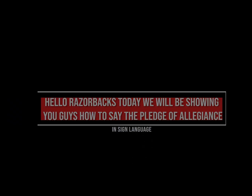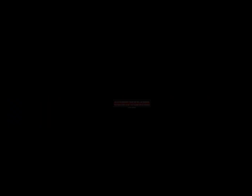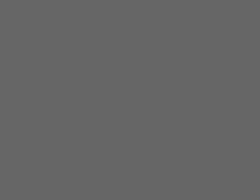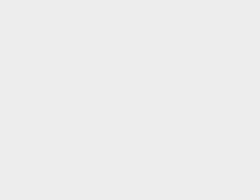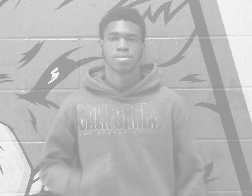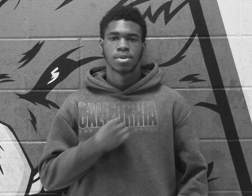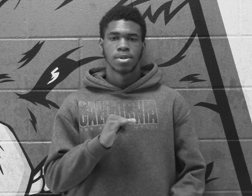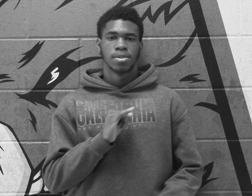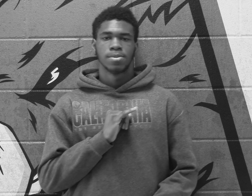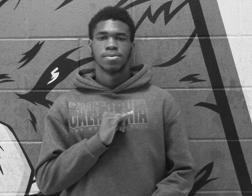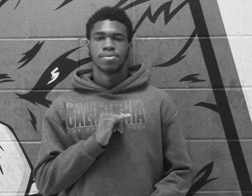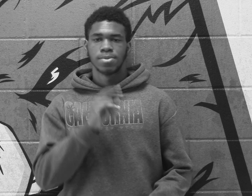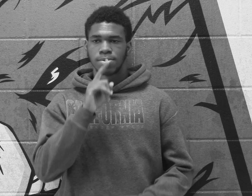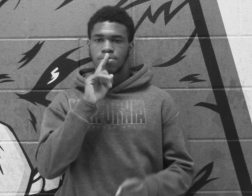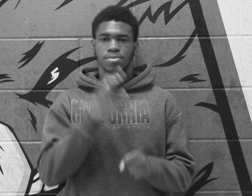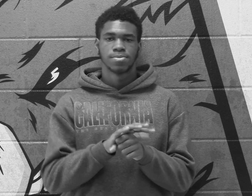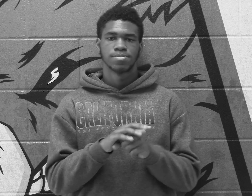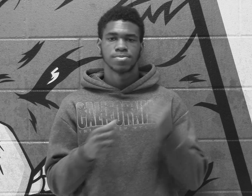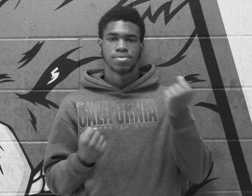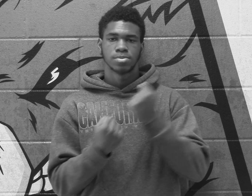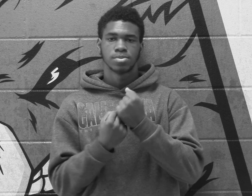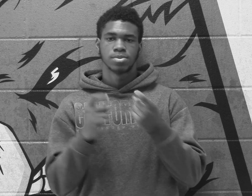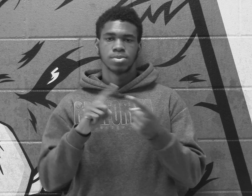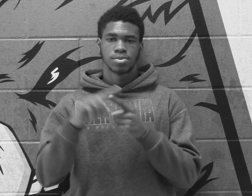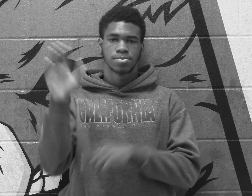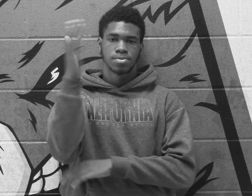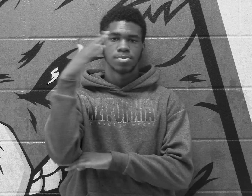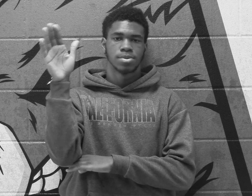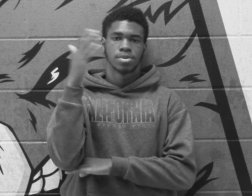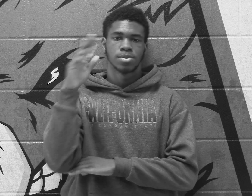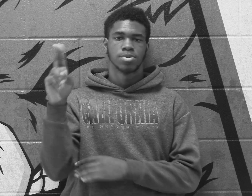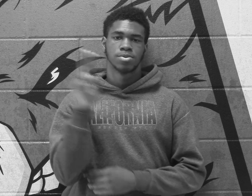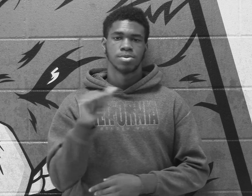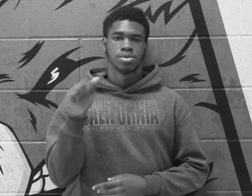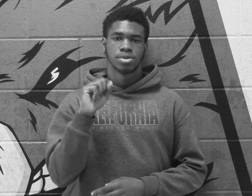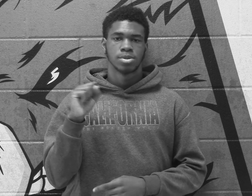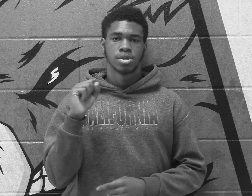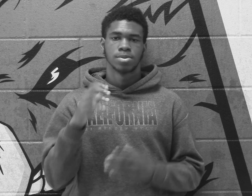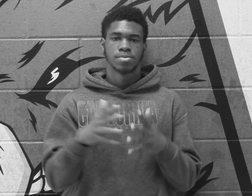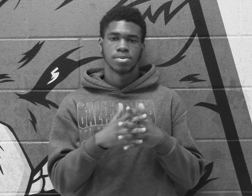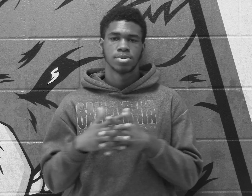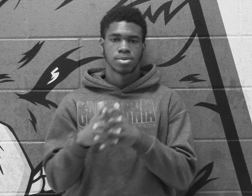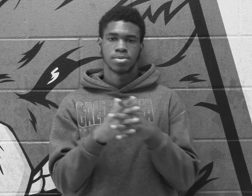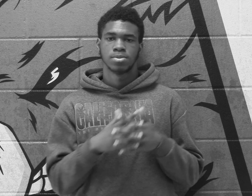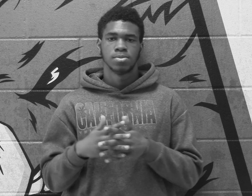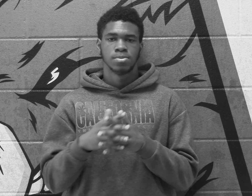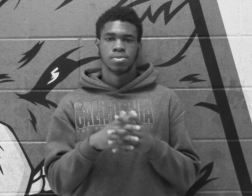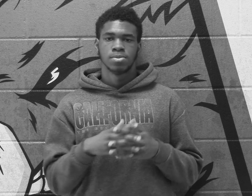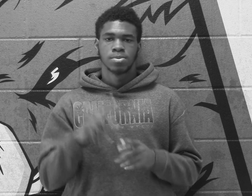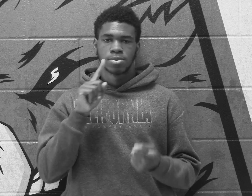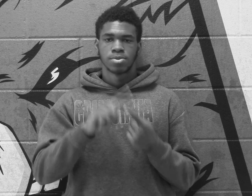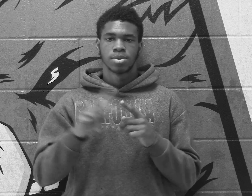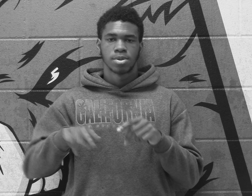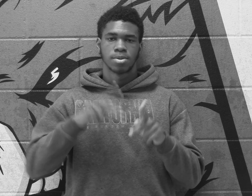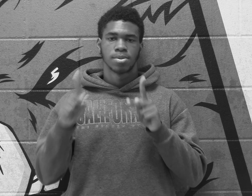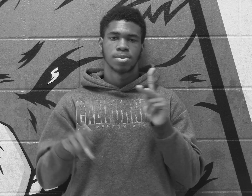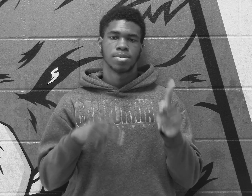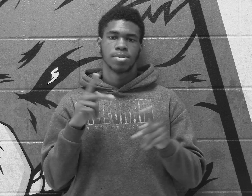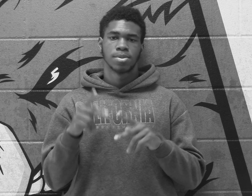I pledge of allegiance to the flag of the United States of America and to the Republic for which it stands one